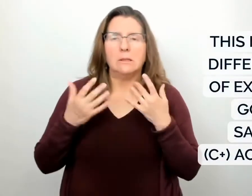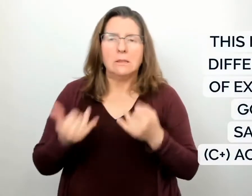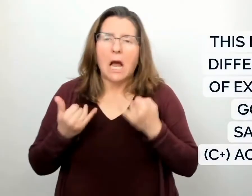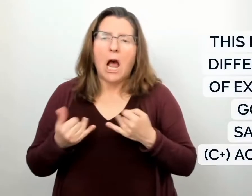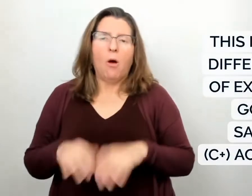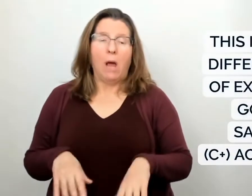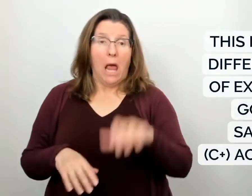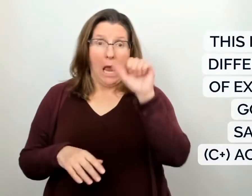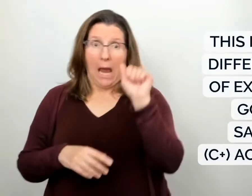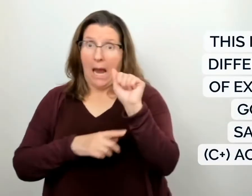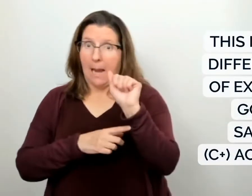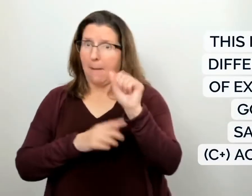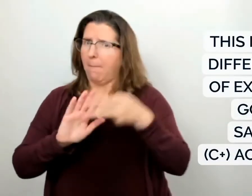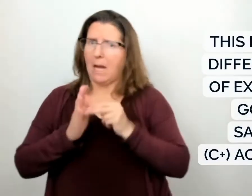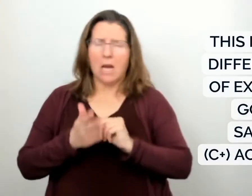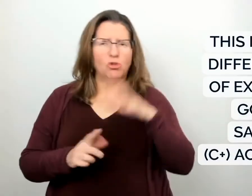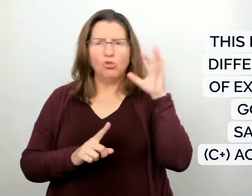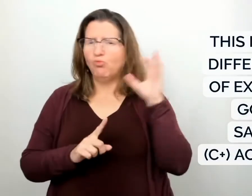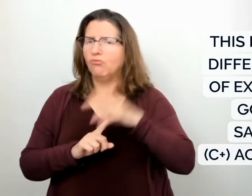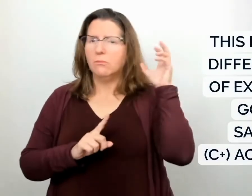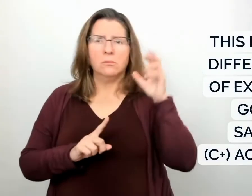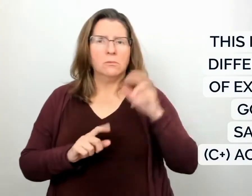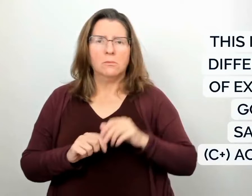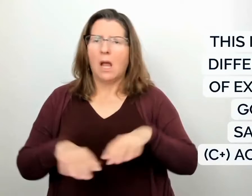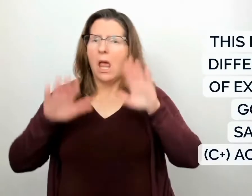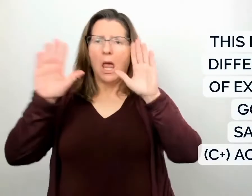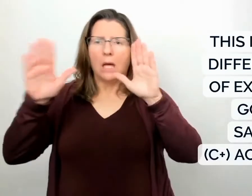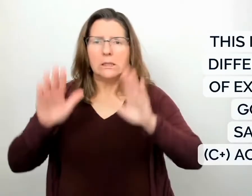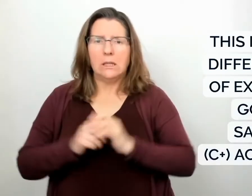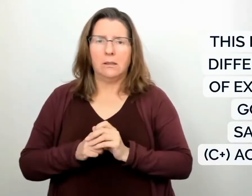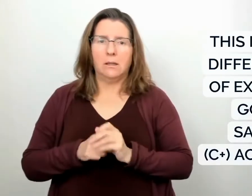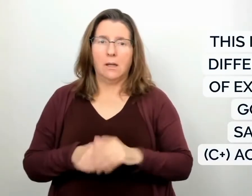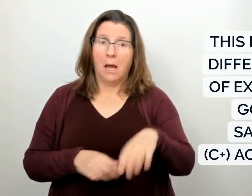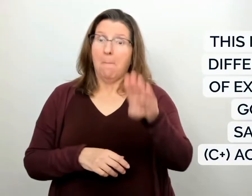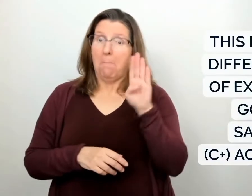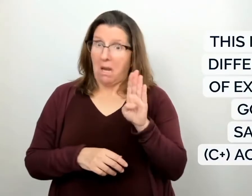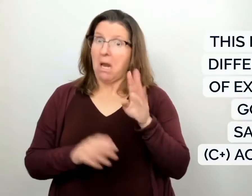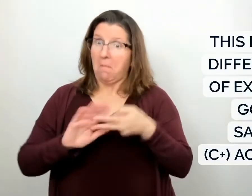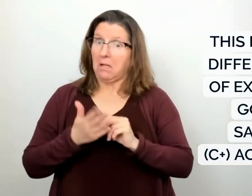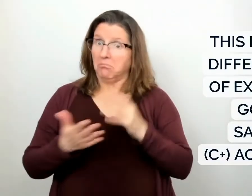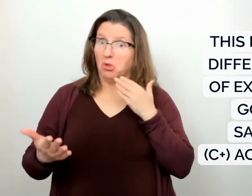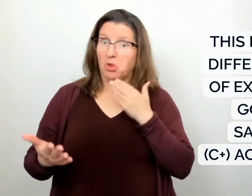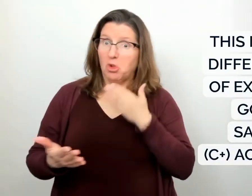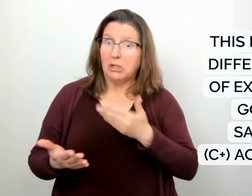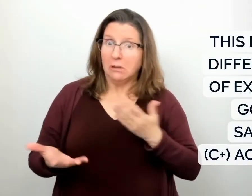The university defines the letter grades in this way. A is excellent, B is good,